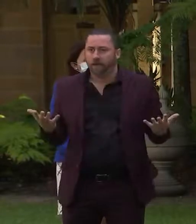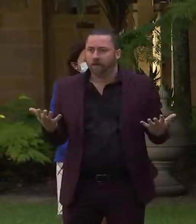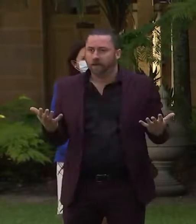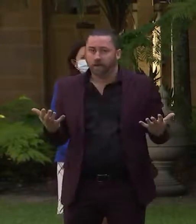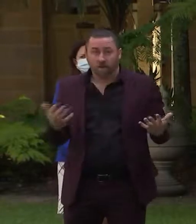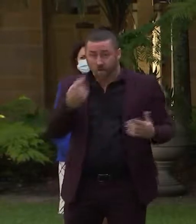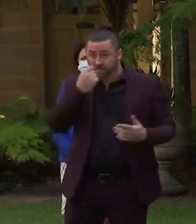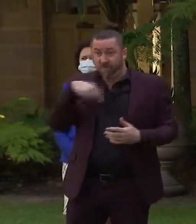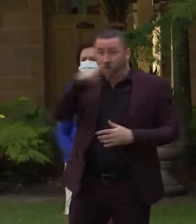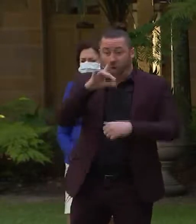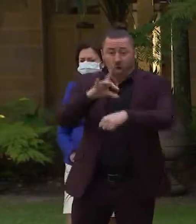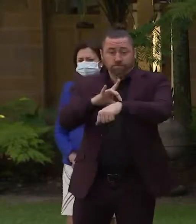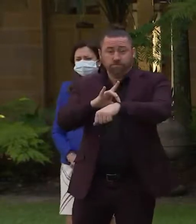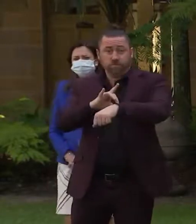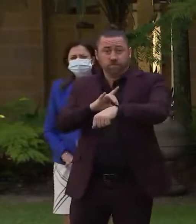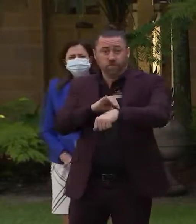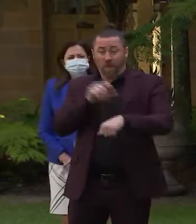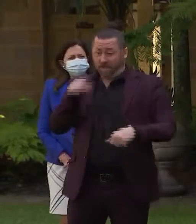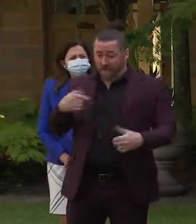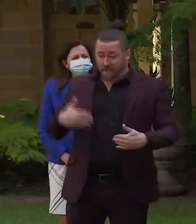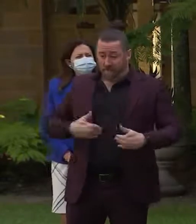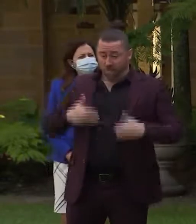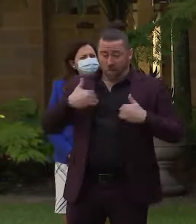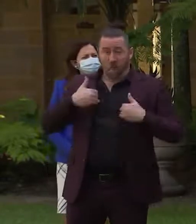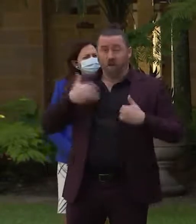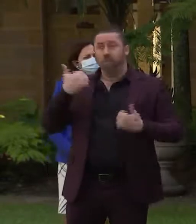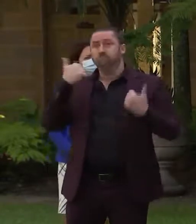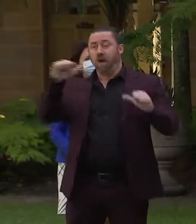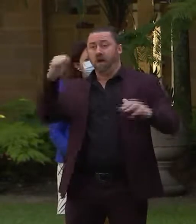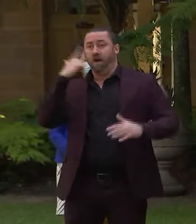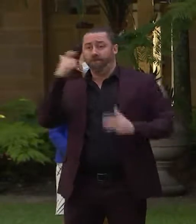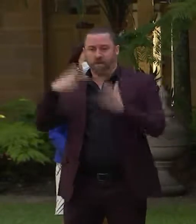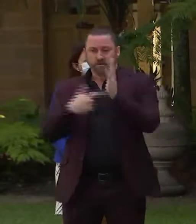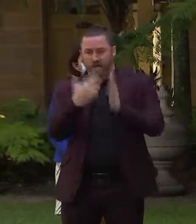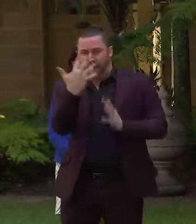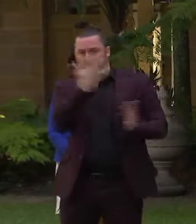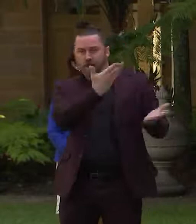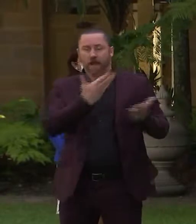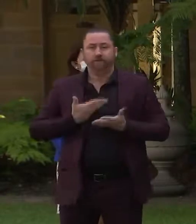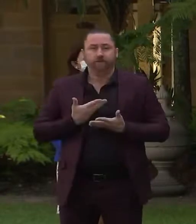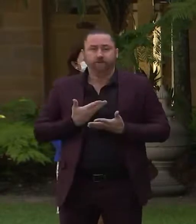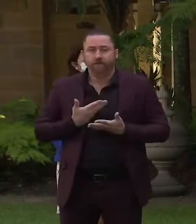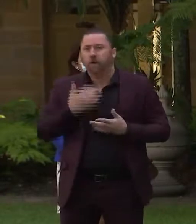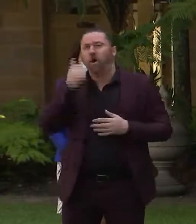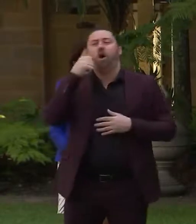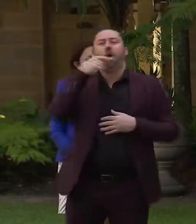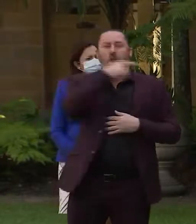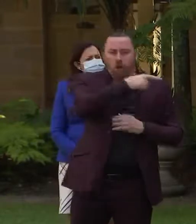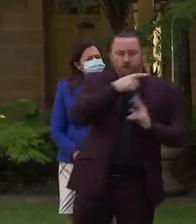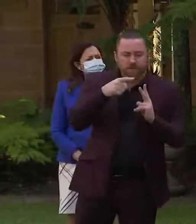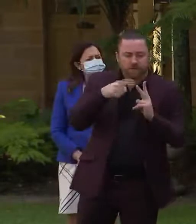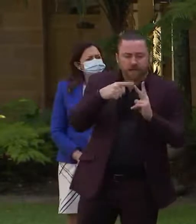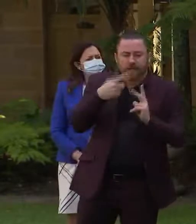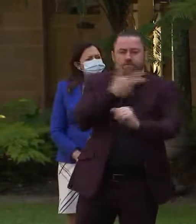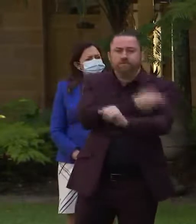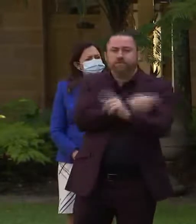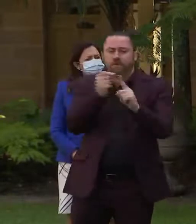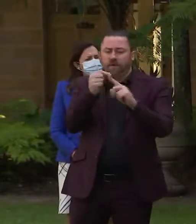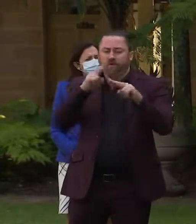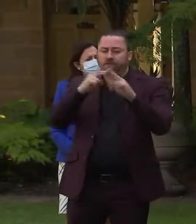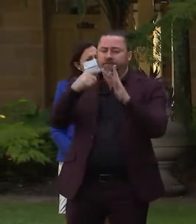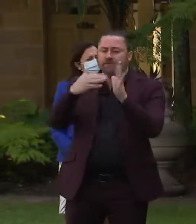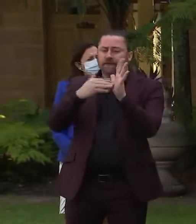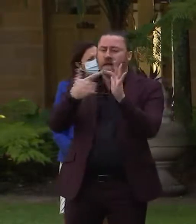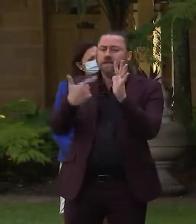until the morning of how many doses they will have available. Now, I understand commitments have now been given about the second doses of the Pfizer